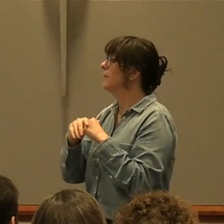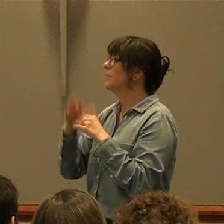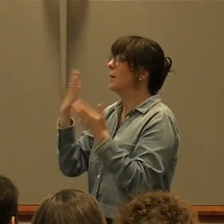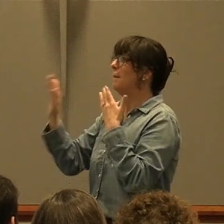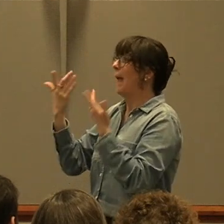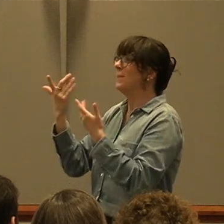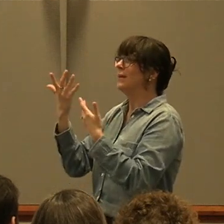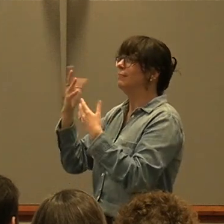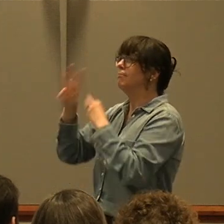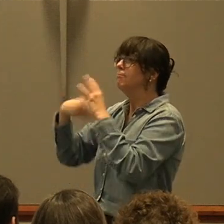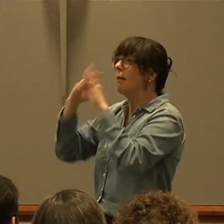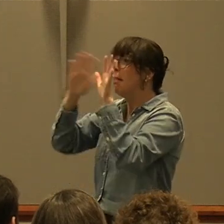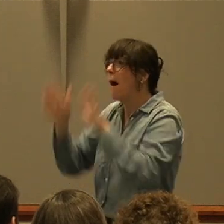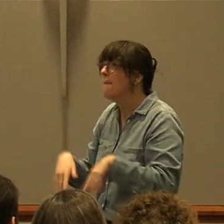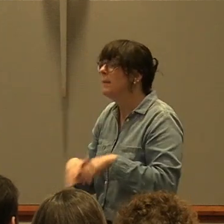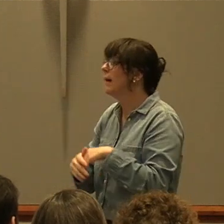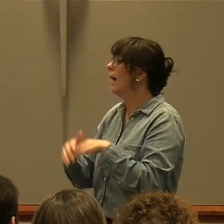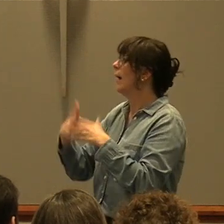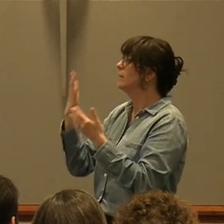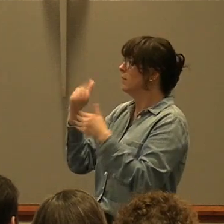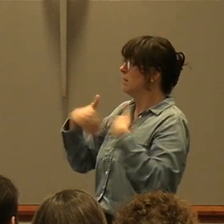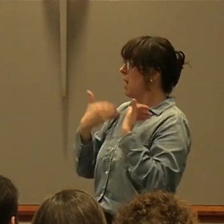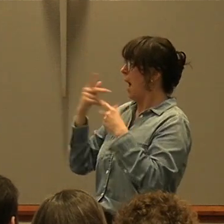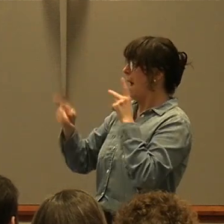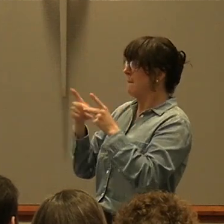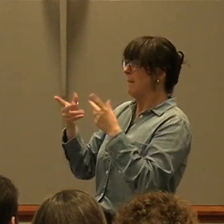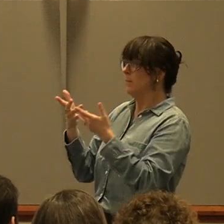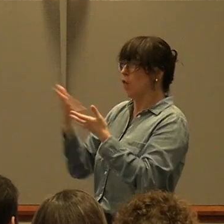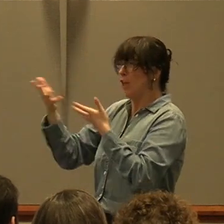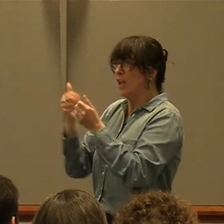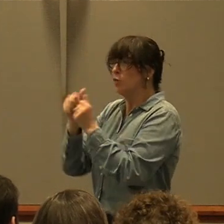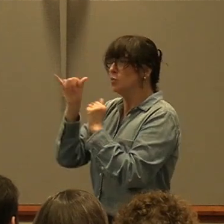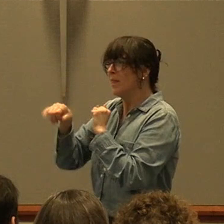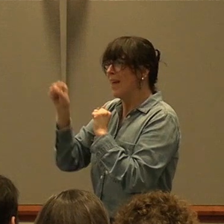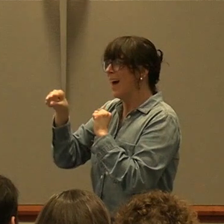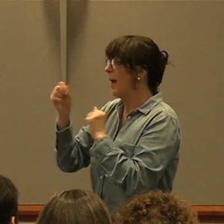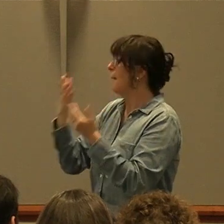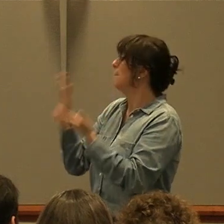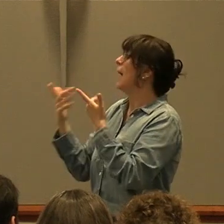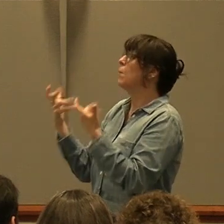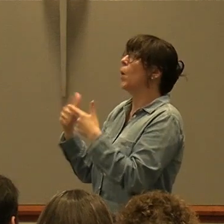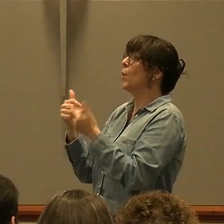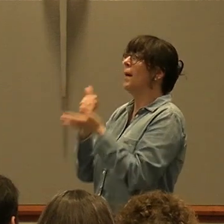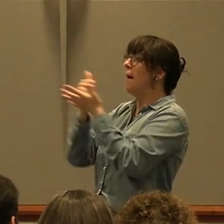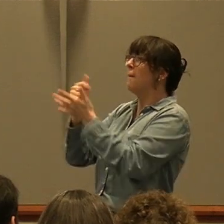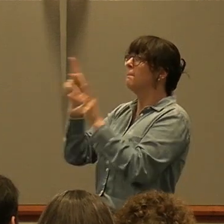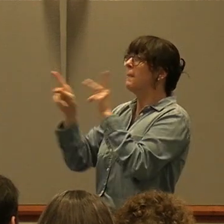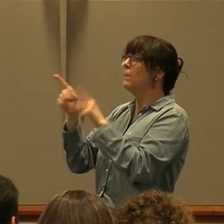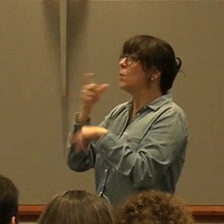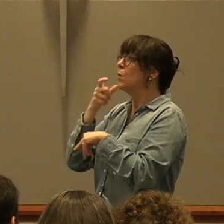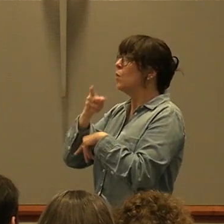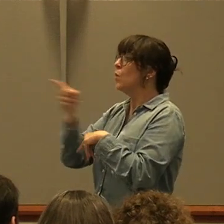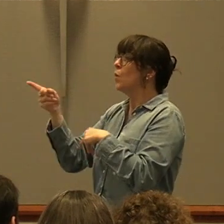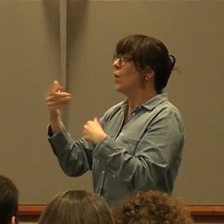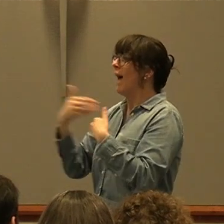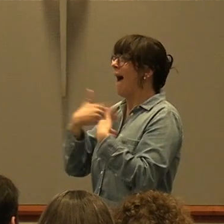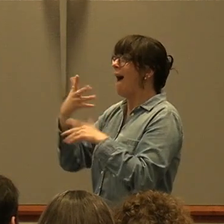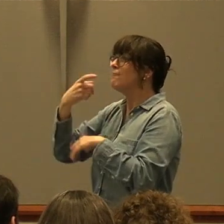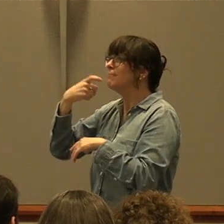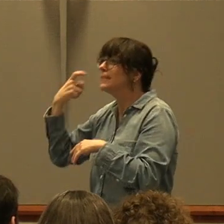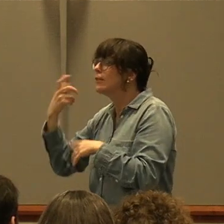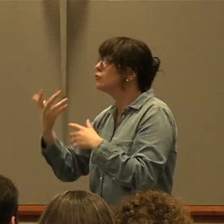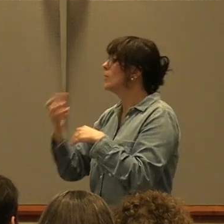be climate. Young people are engaged in those issues. It may be to help people that have